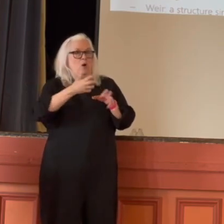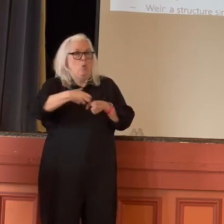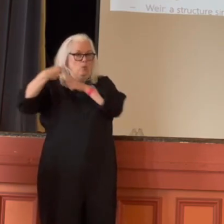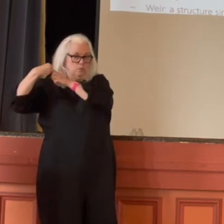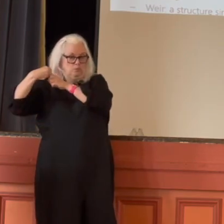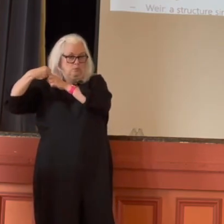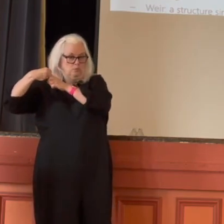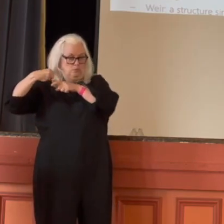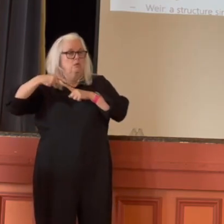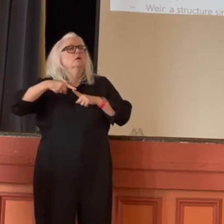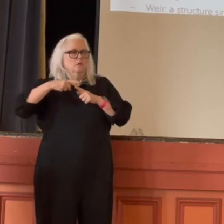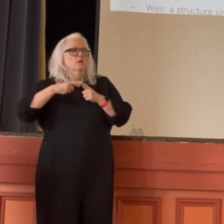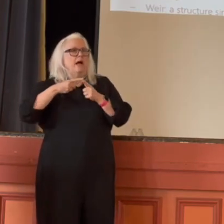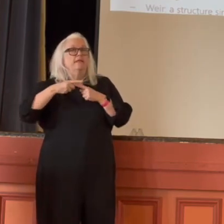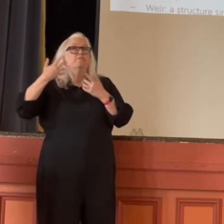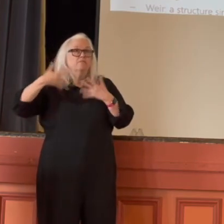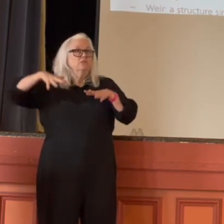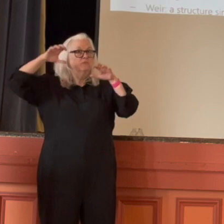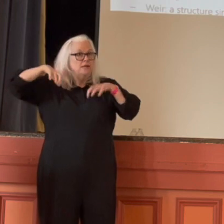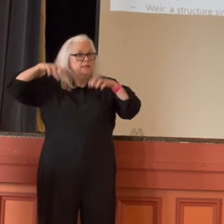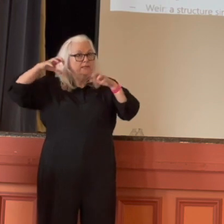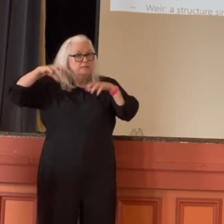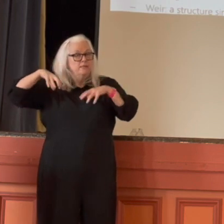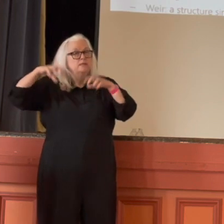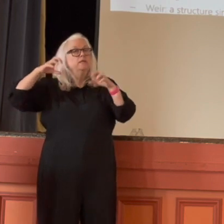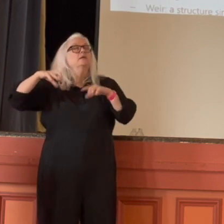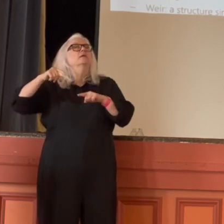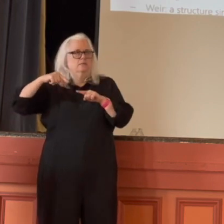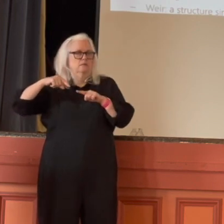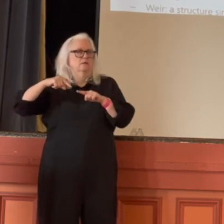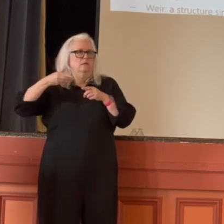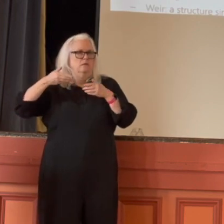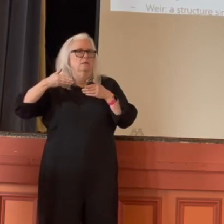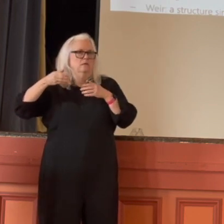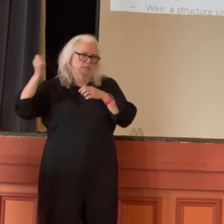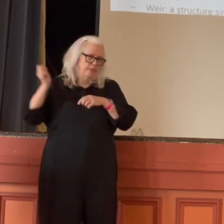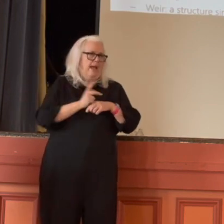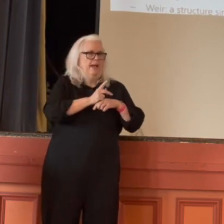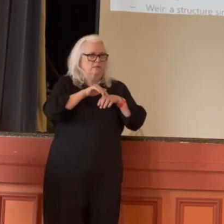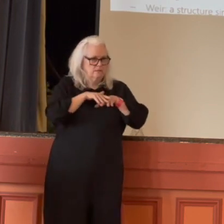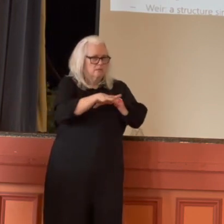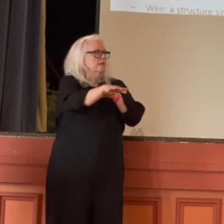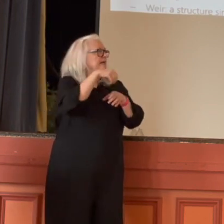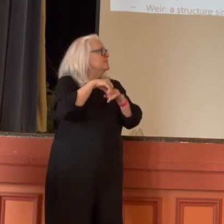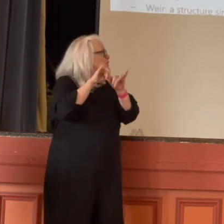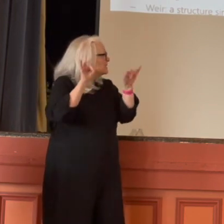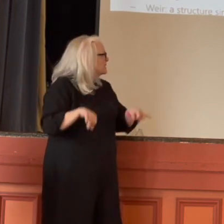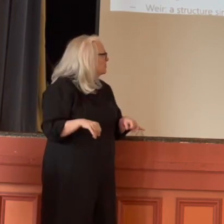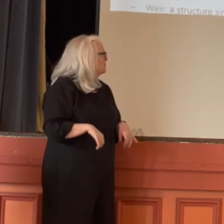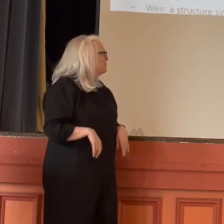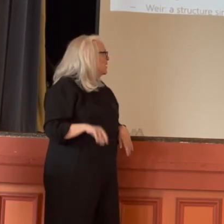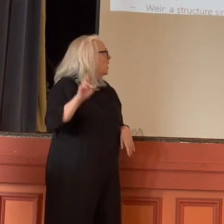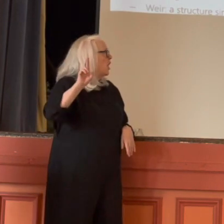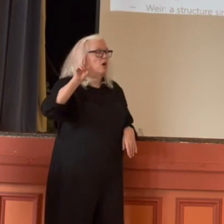when the storm has passed. Real-time control is the use of computers and